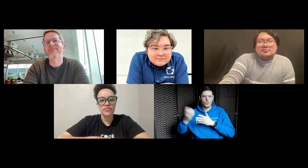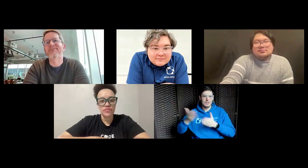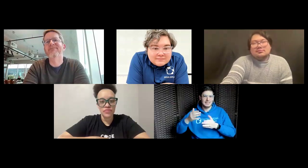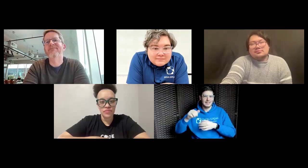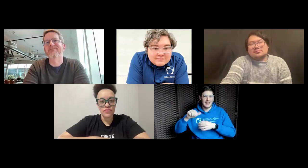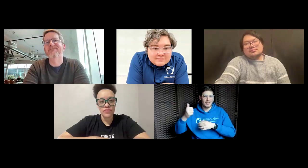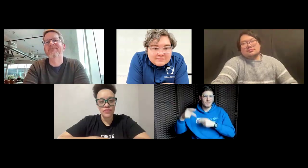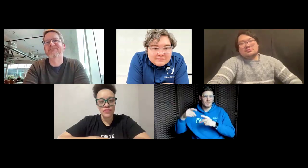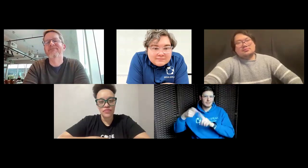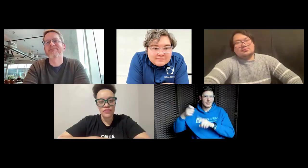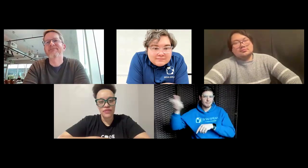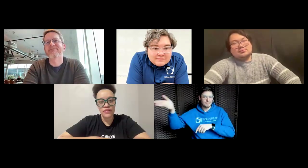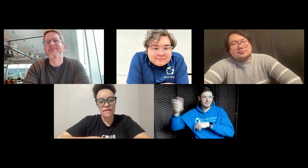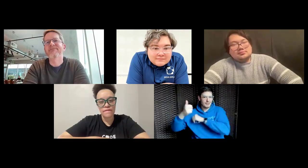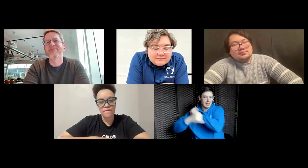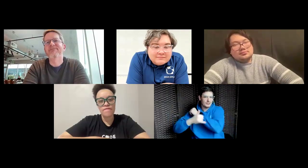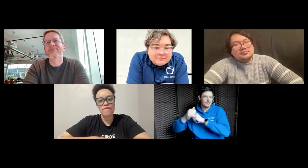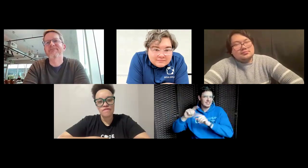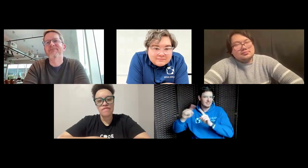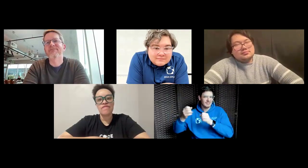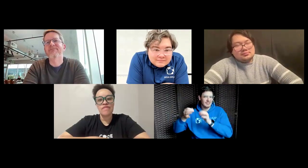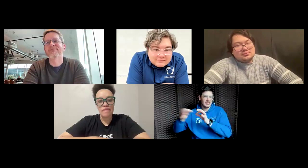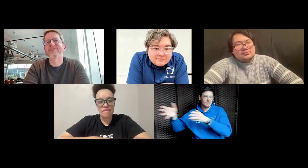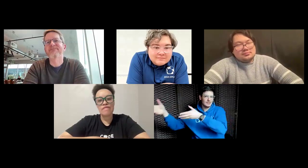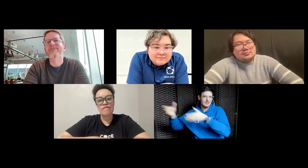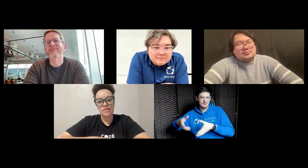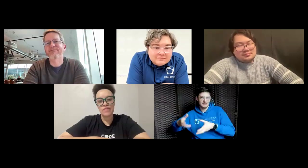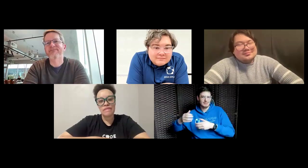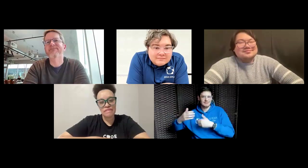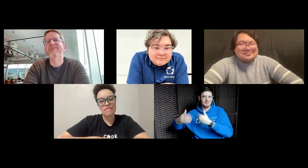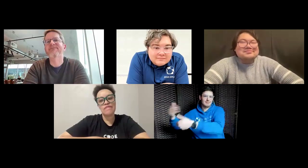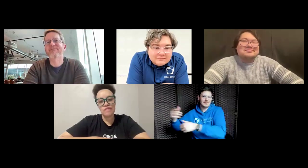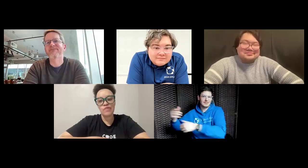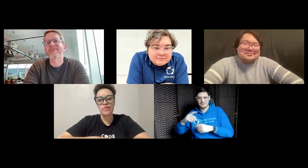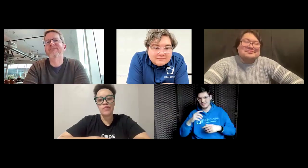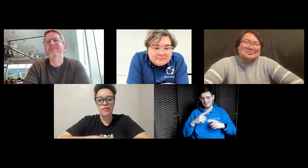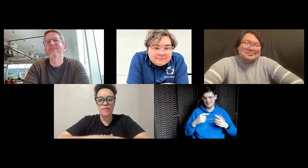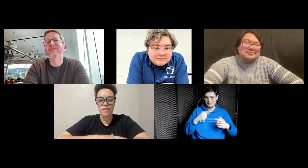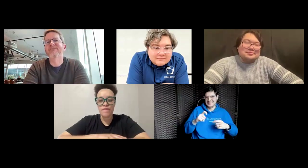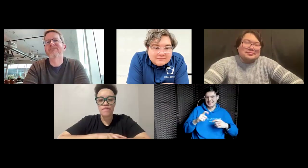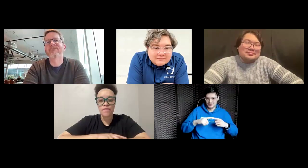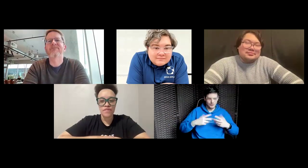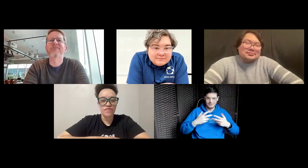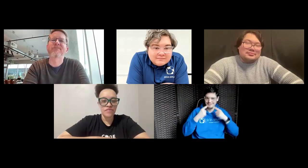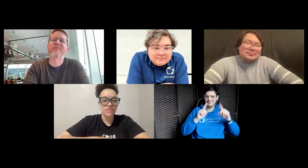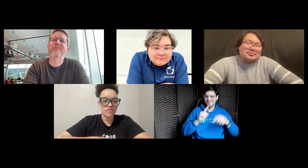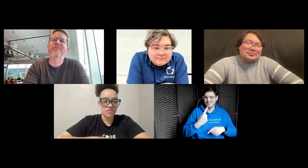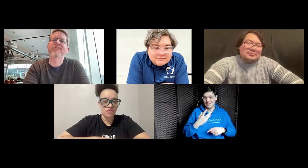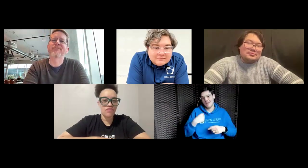our team as well and to bring in other individuals from other countries to benefit from what they can bring to the table for